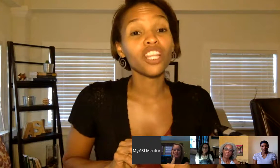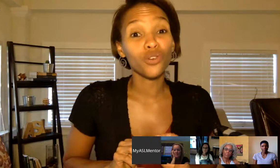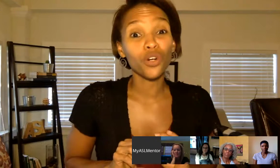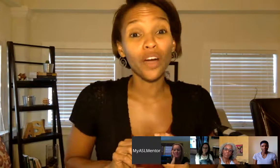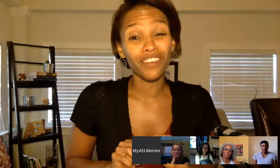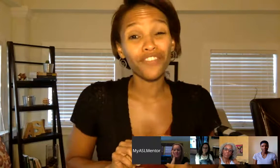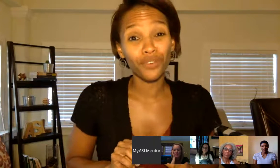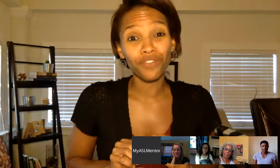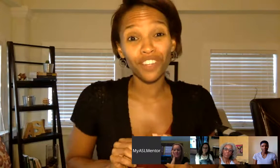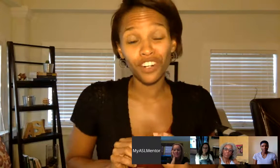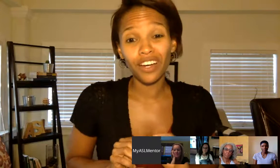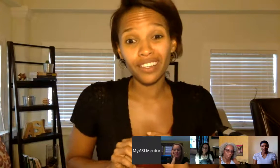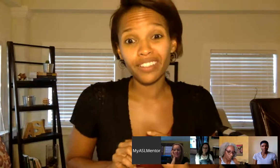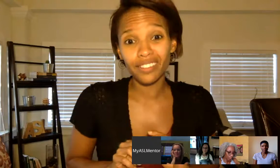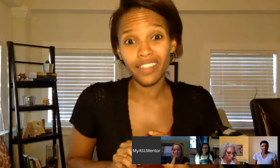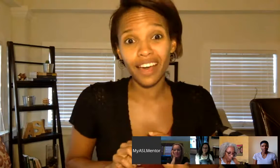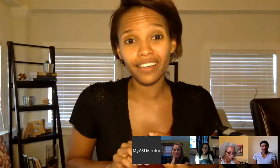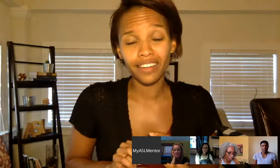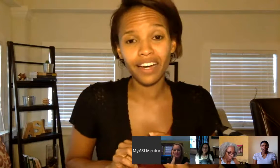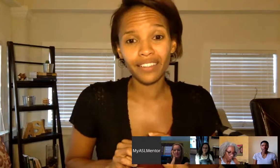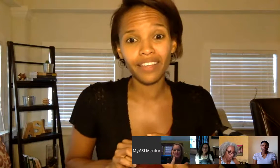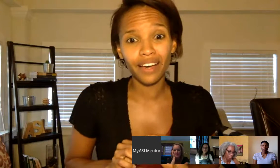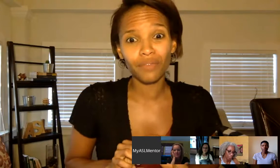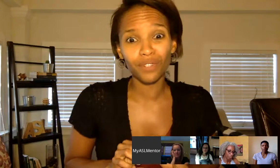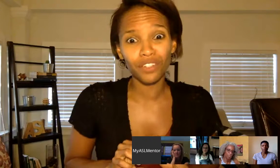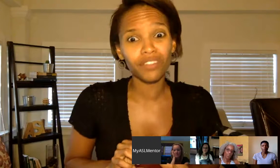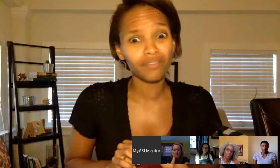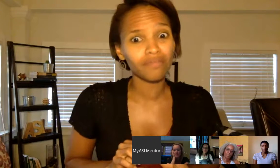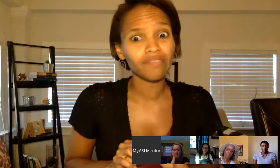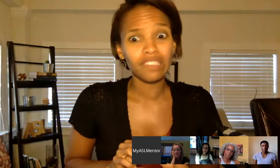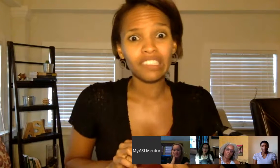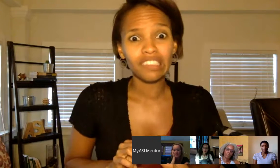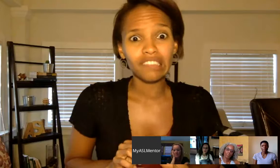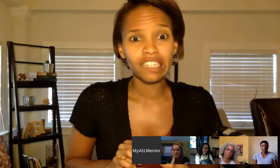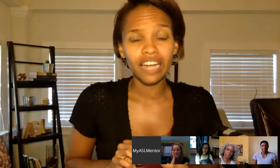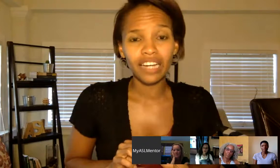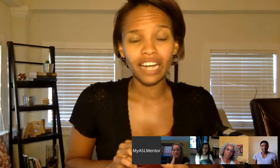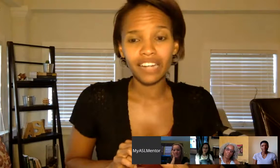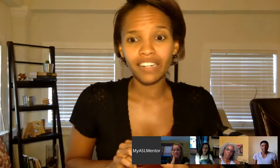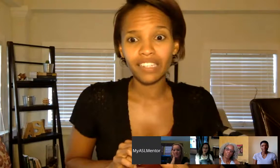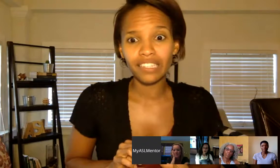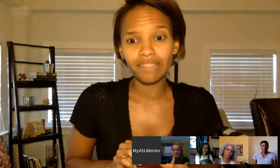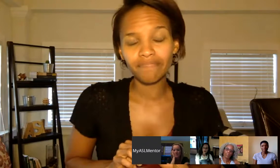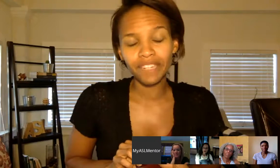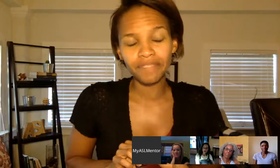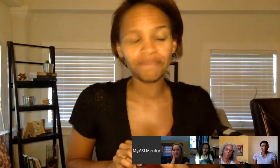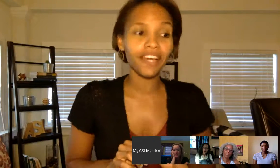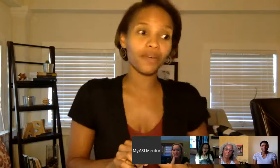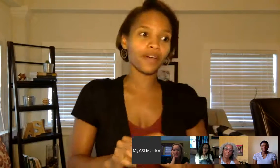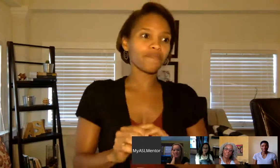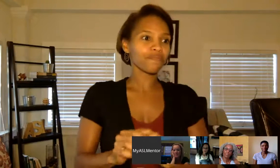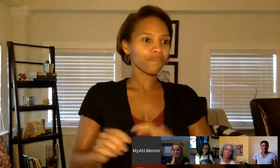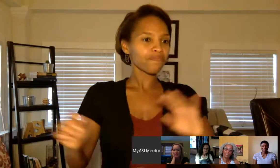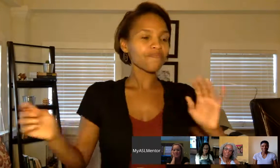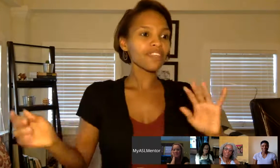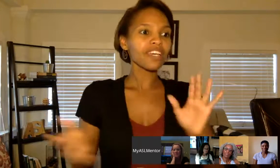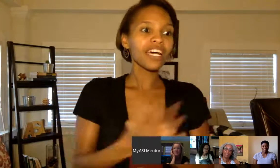there were quite a few at VRS that were kind of ugly. But